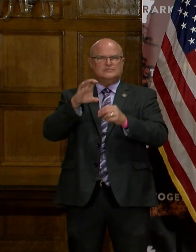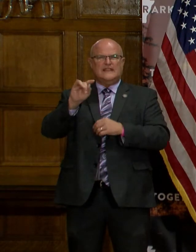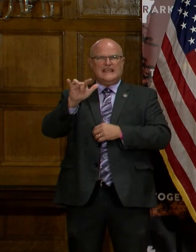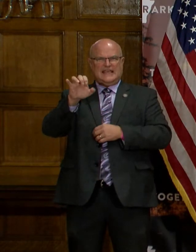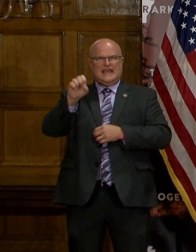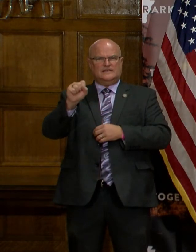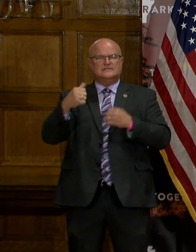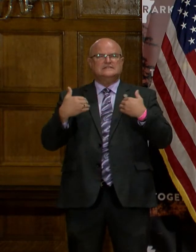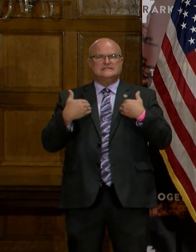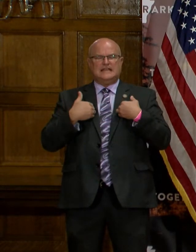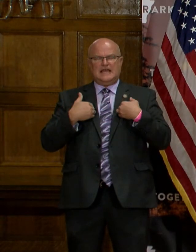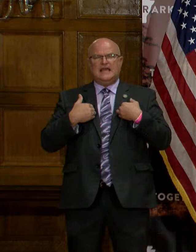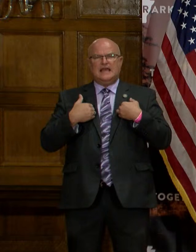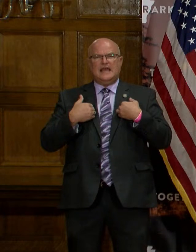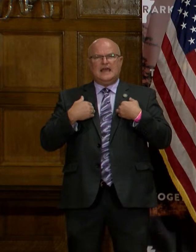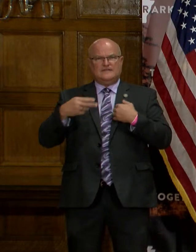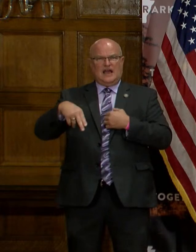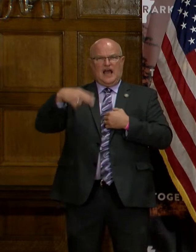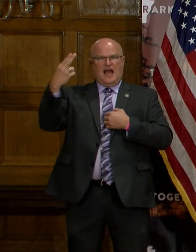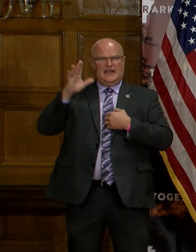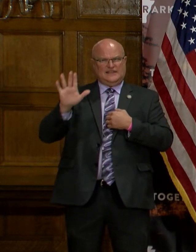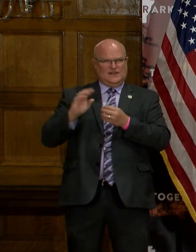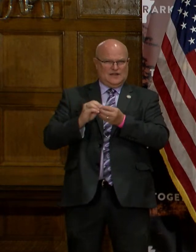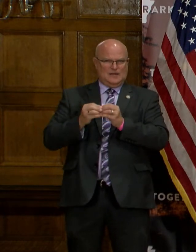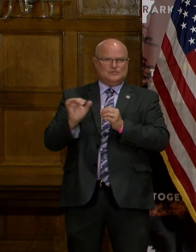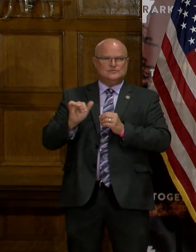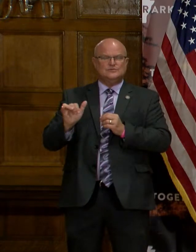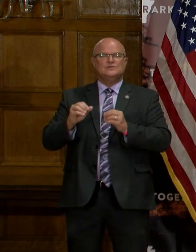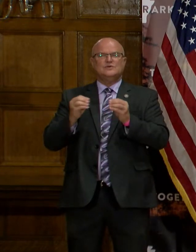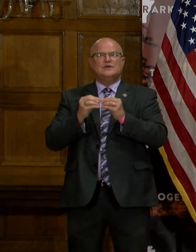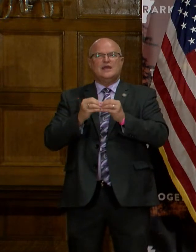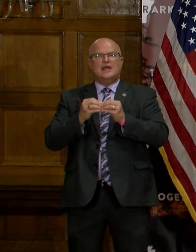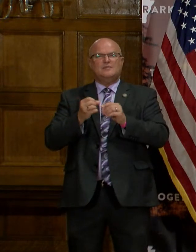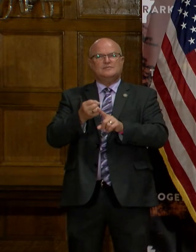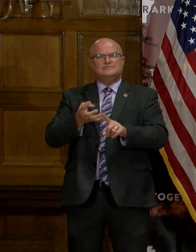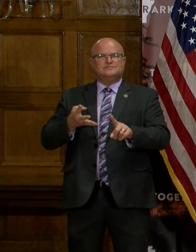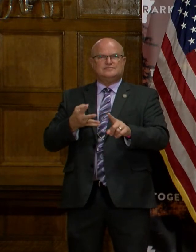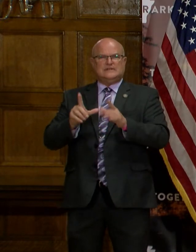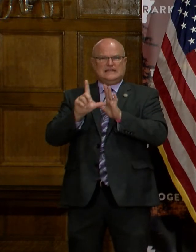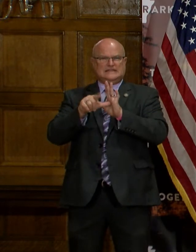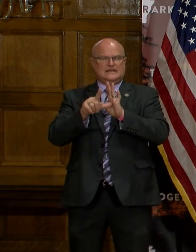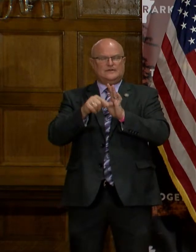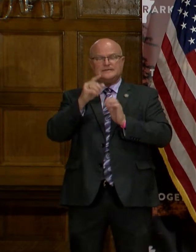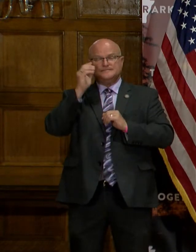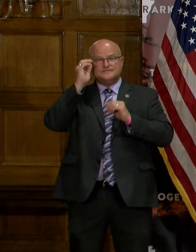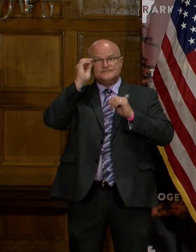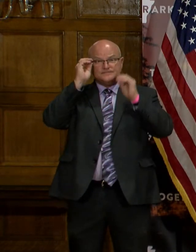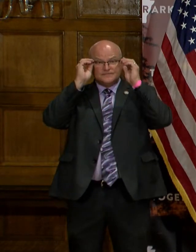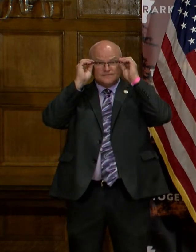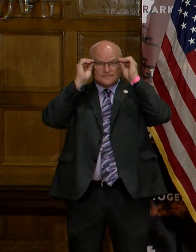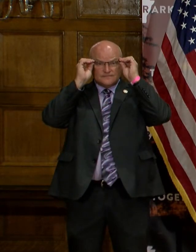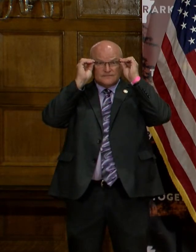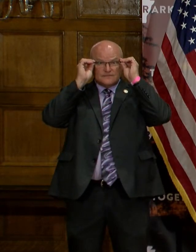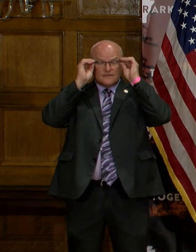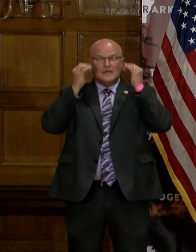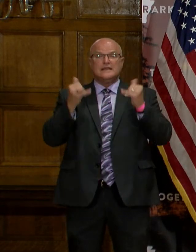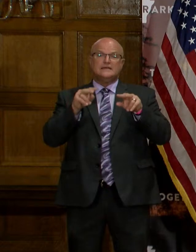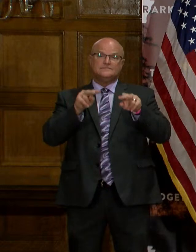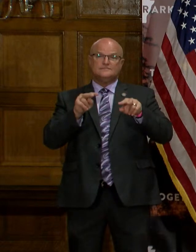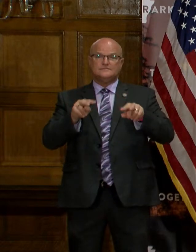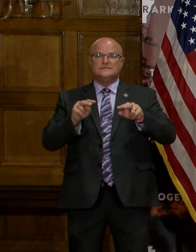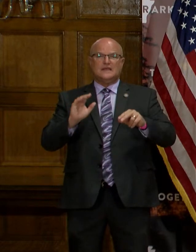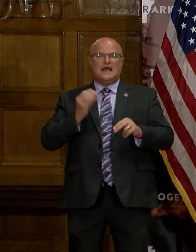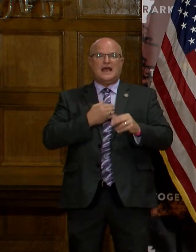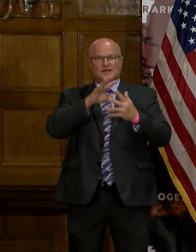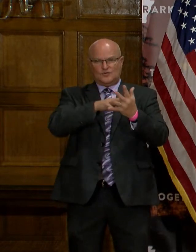have were high in their numbers and a little bit more detail on that momentarily. But let's look at it from the standpoint